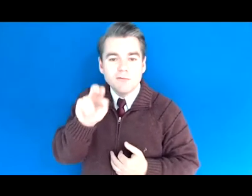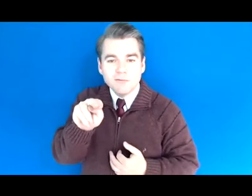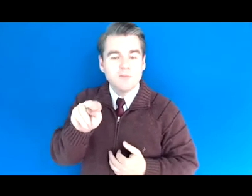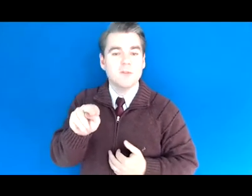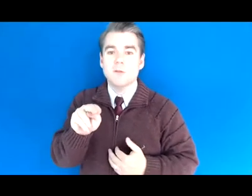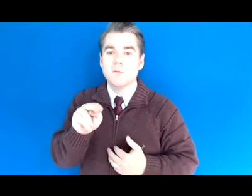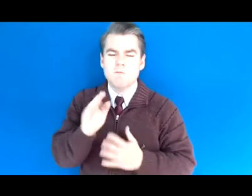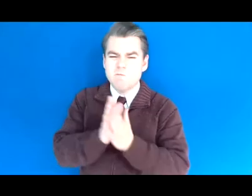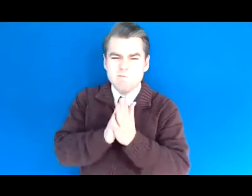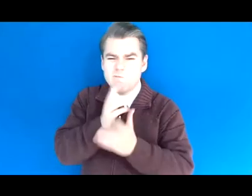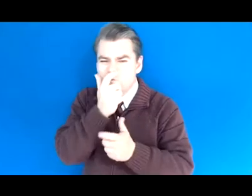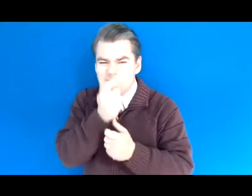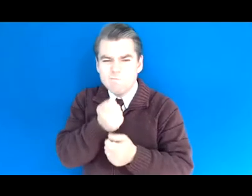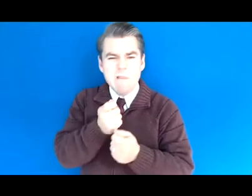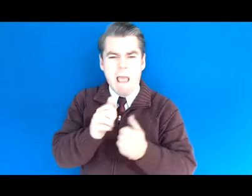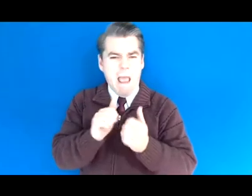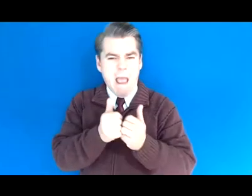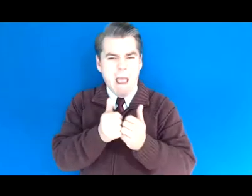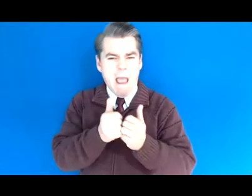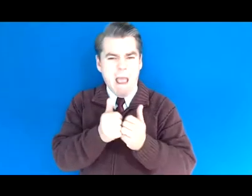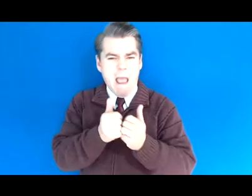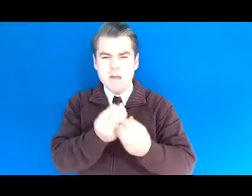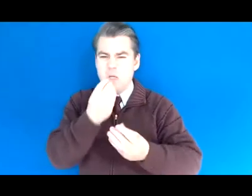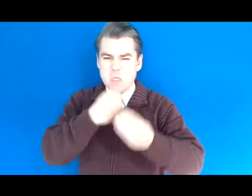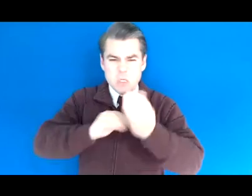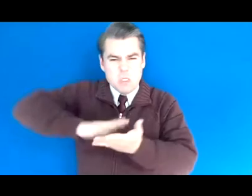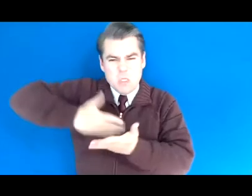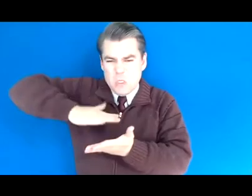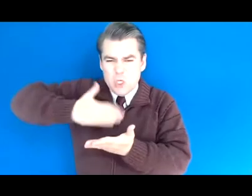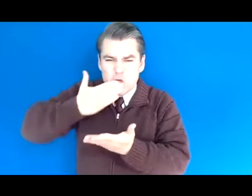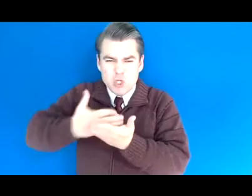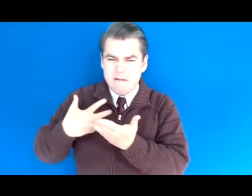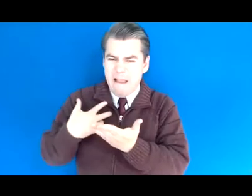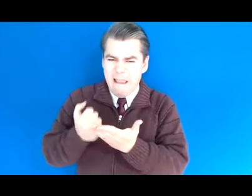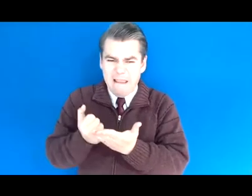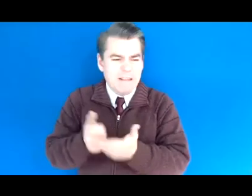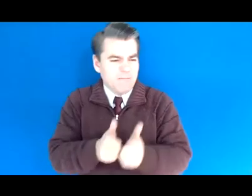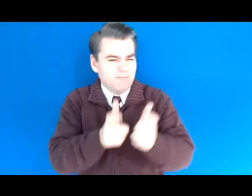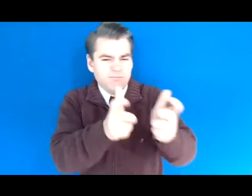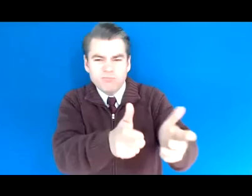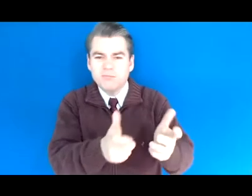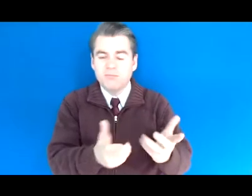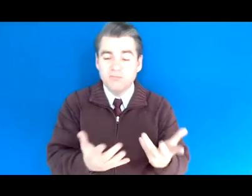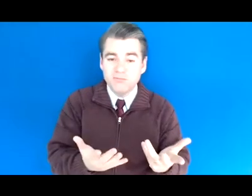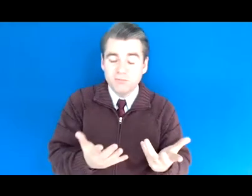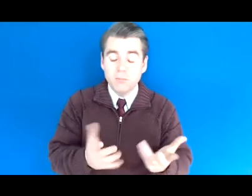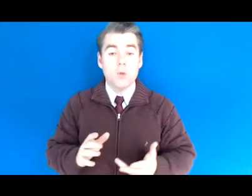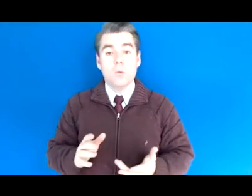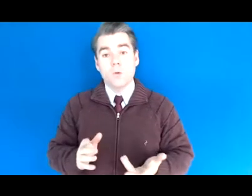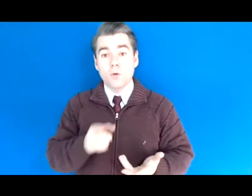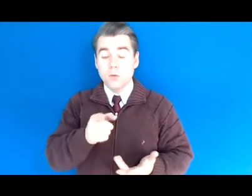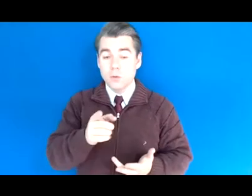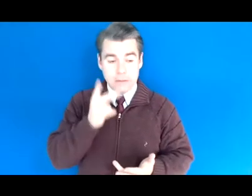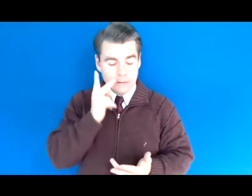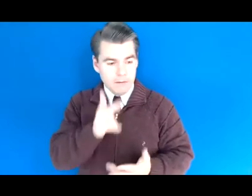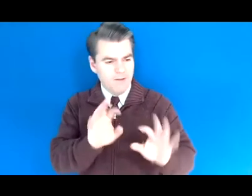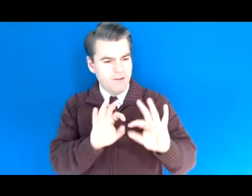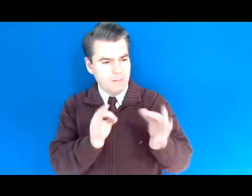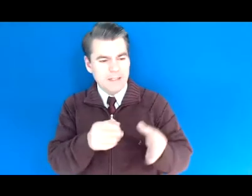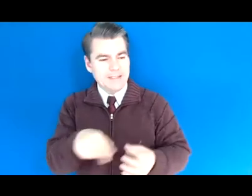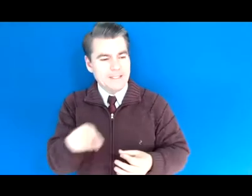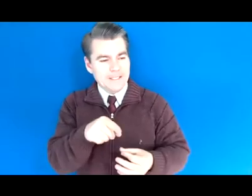food and nutrient-dense diet. Perhaps you are also like me in finding that your family is still struggling